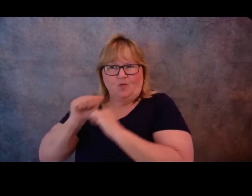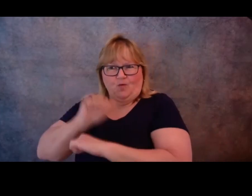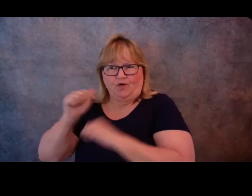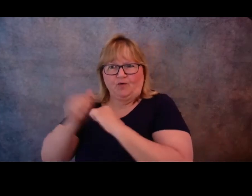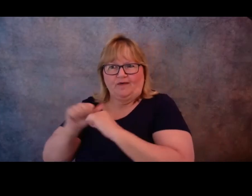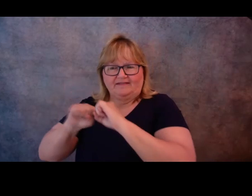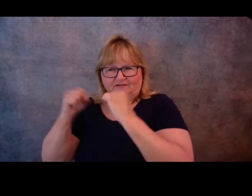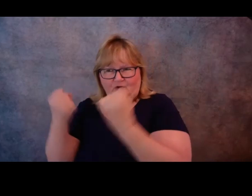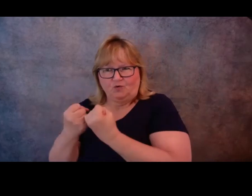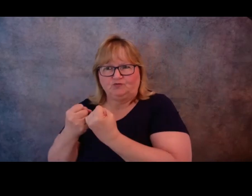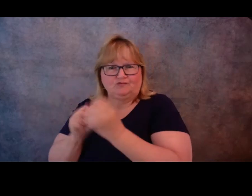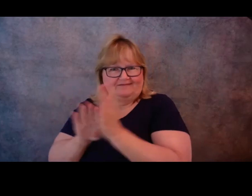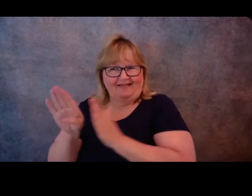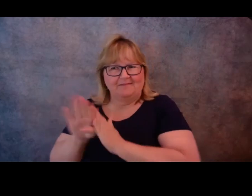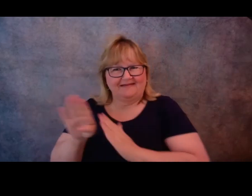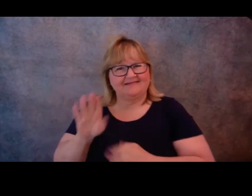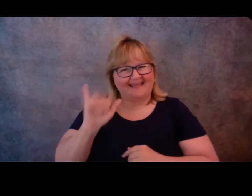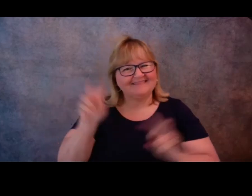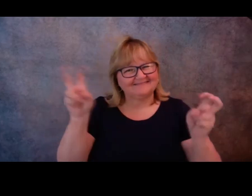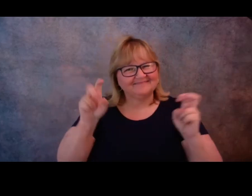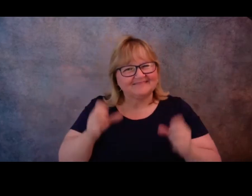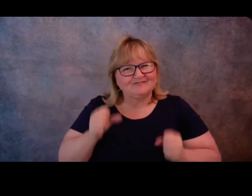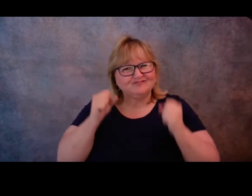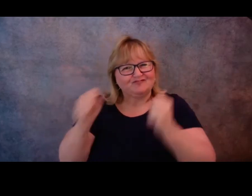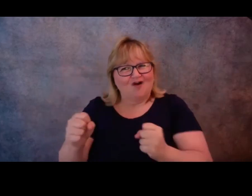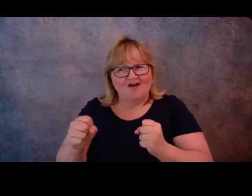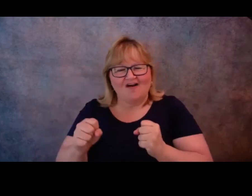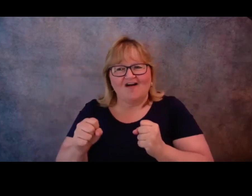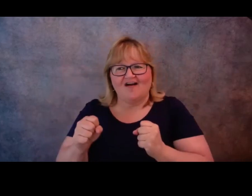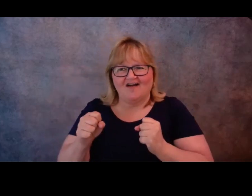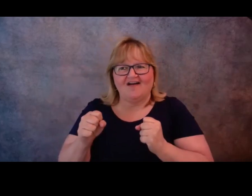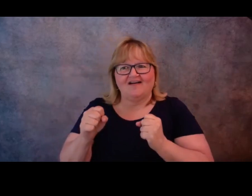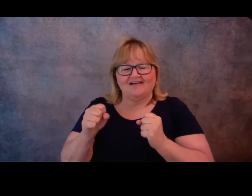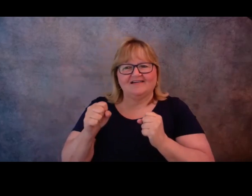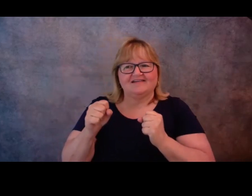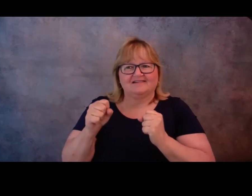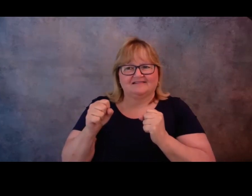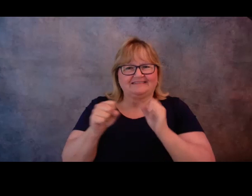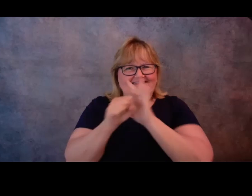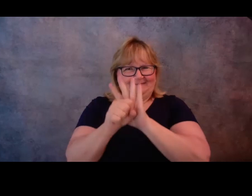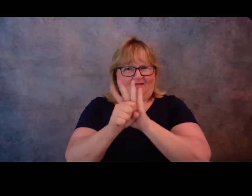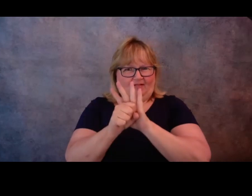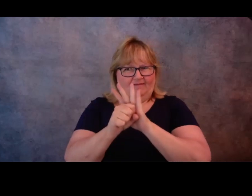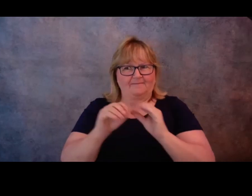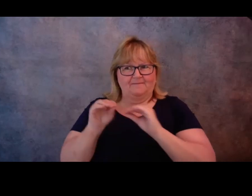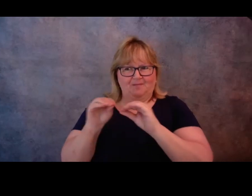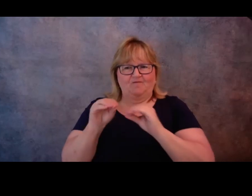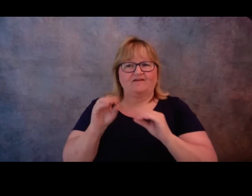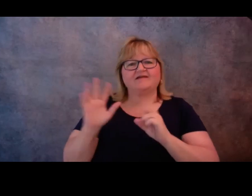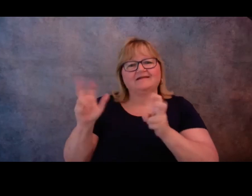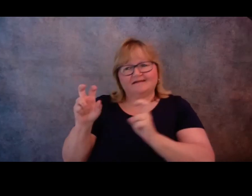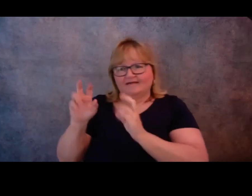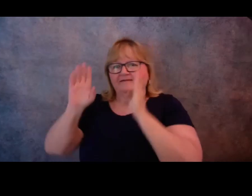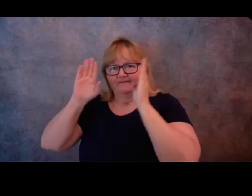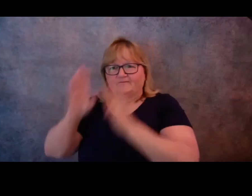very symbolic move, that you're moving the role of Special Rapporteur from soft social policy, and